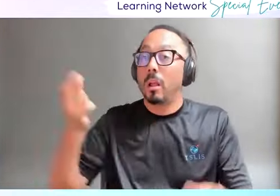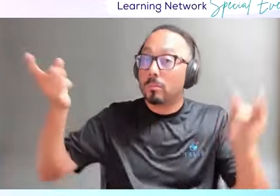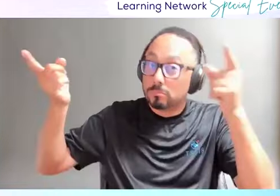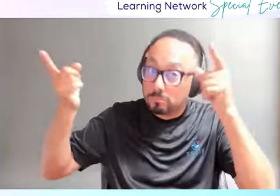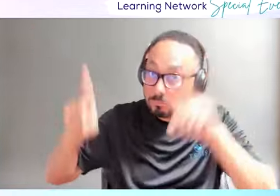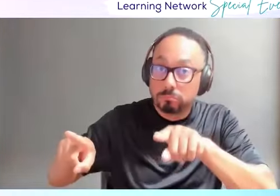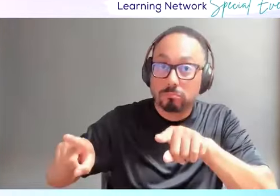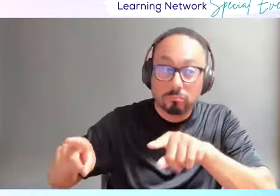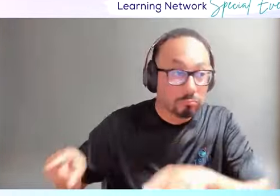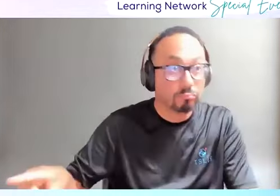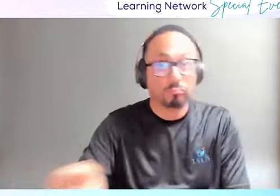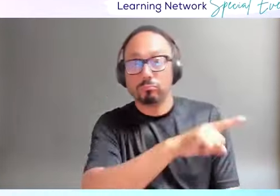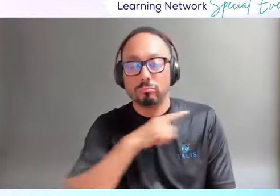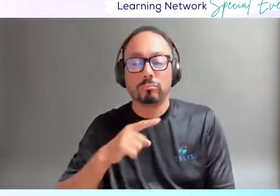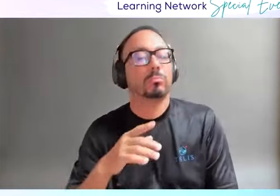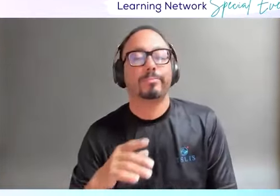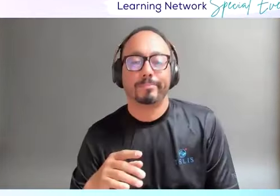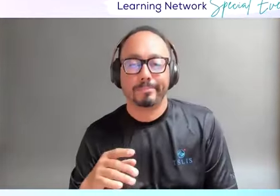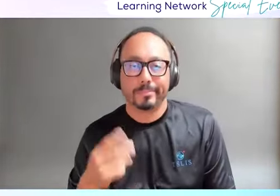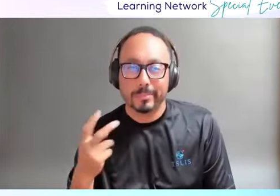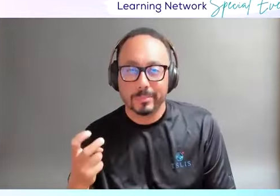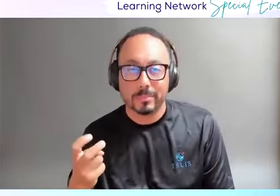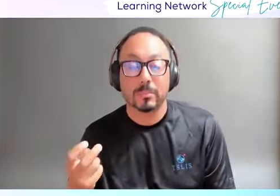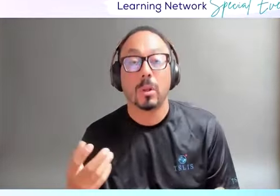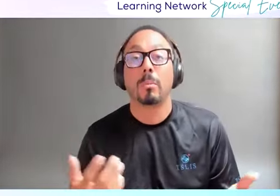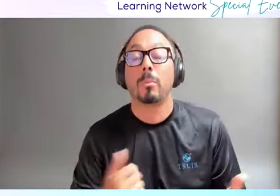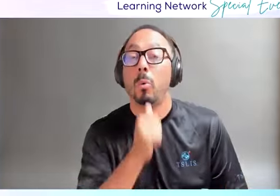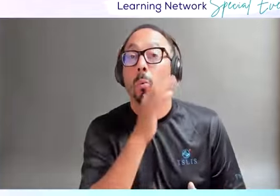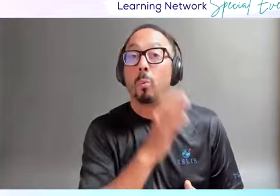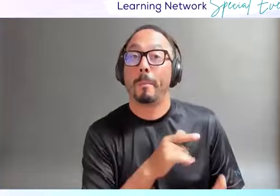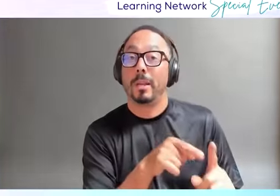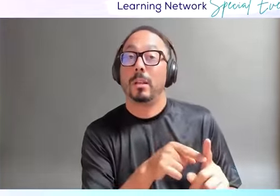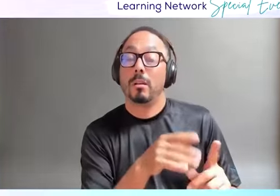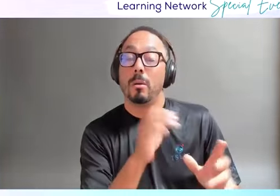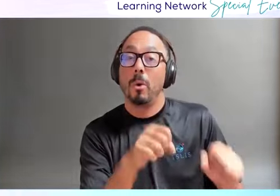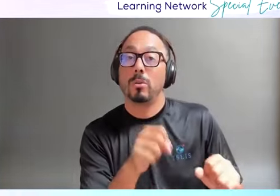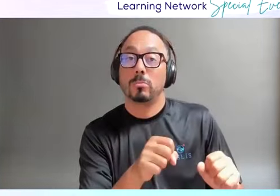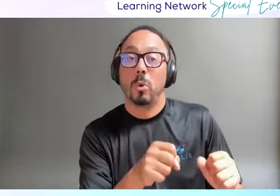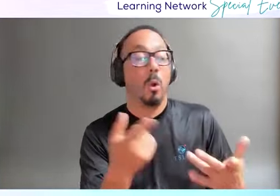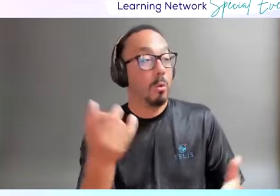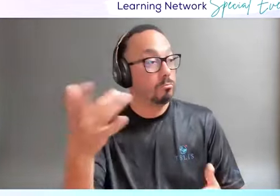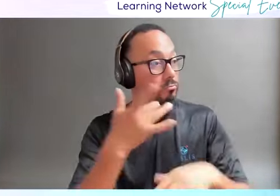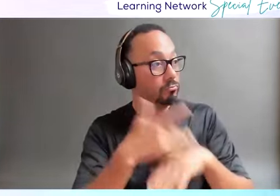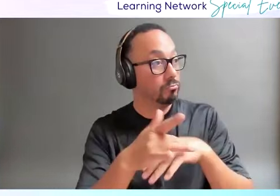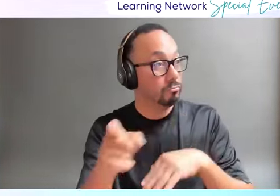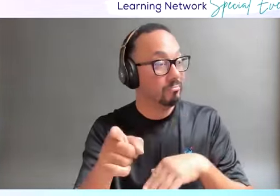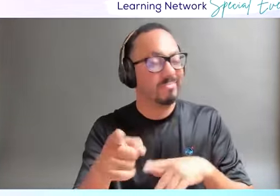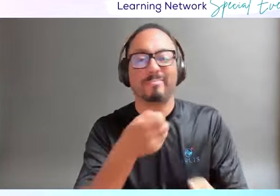each door, while it might be open to a woman, might have a different context. And each woman ultimately is in a